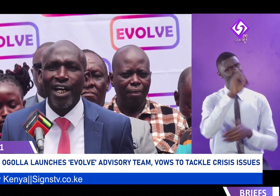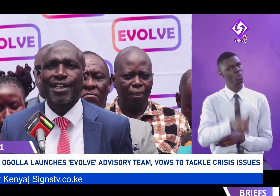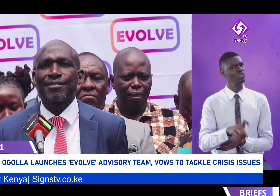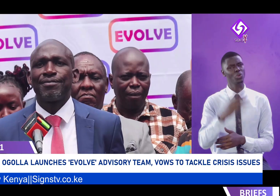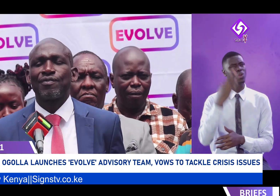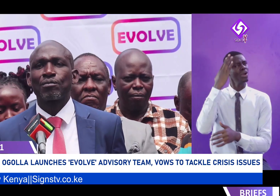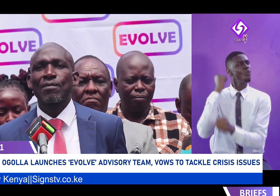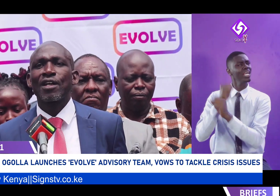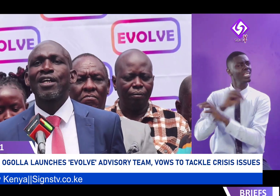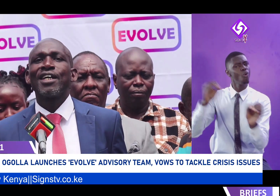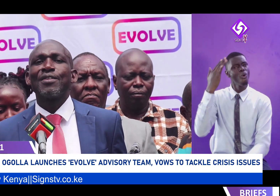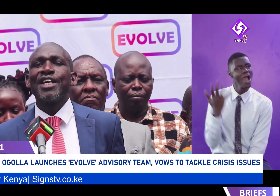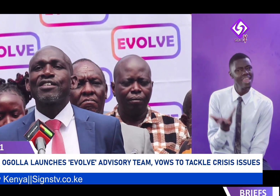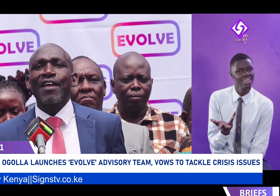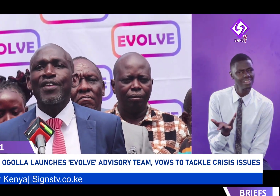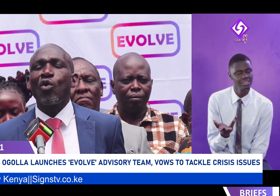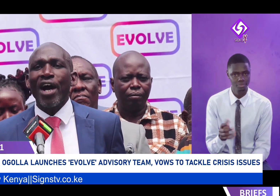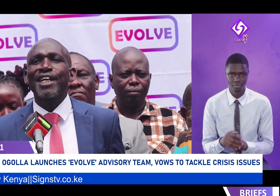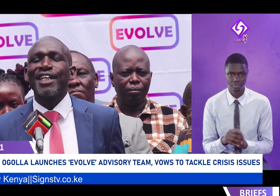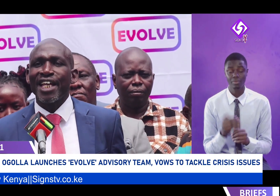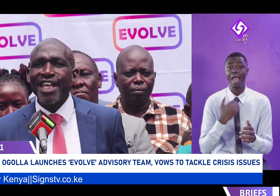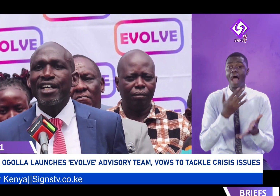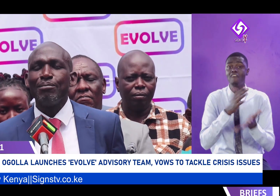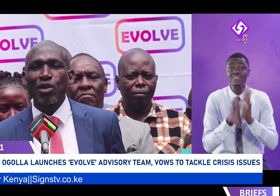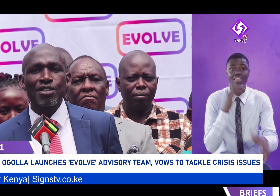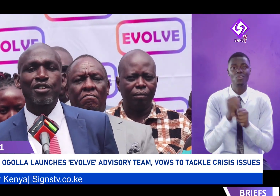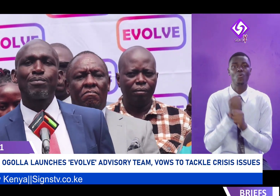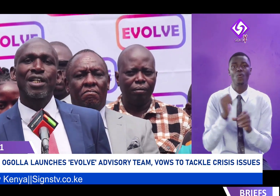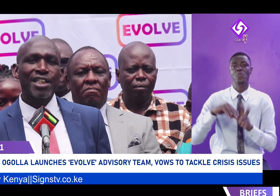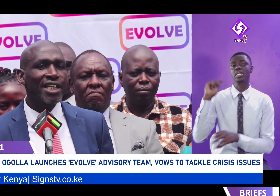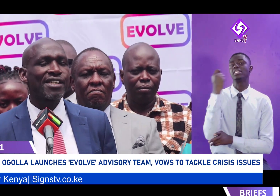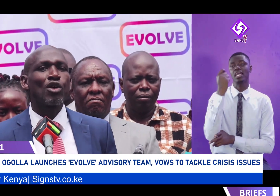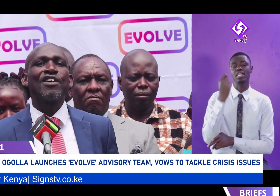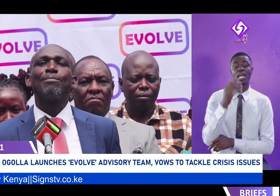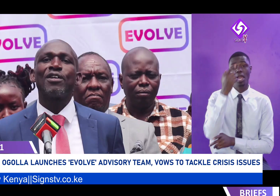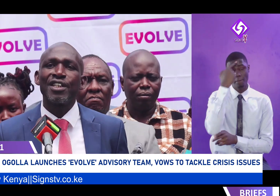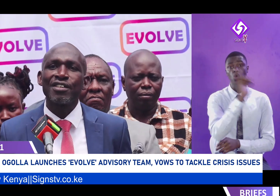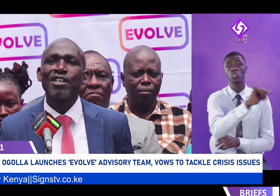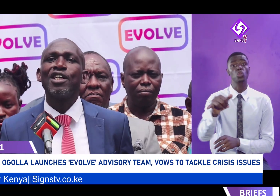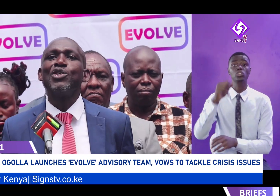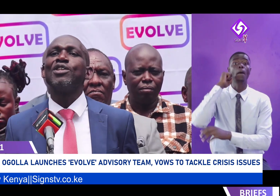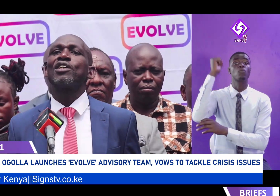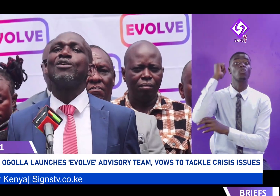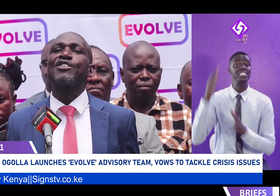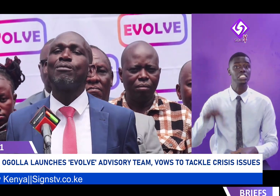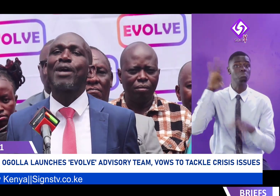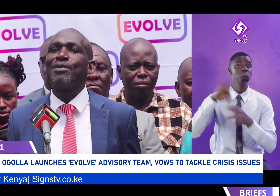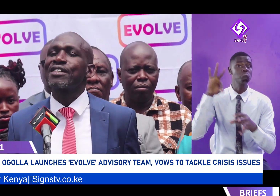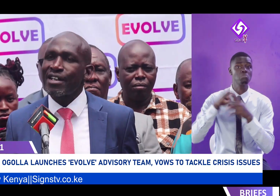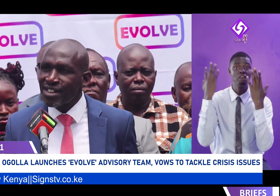working? There's nothing working in Kenya because those politicians you have employed do not consume public